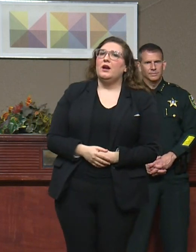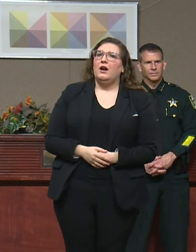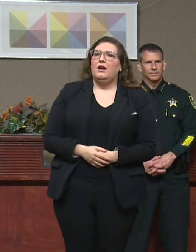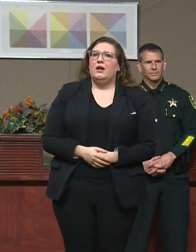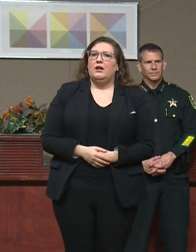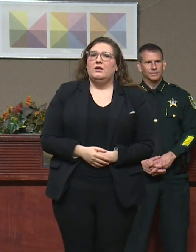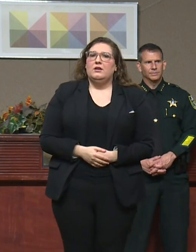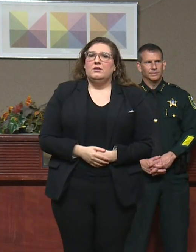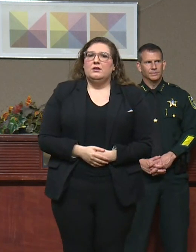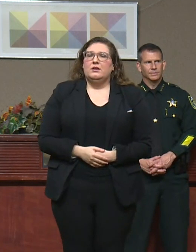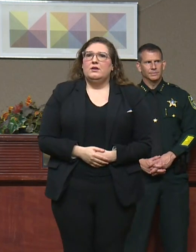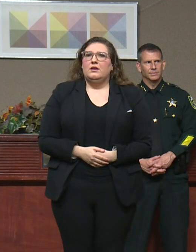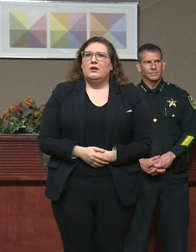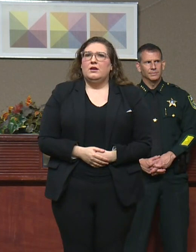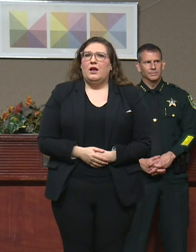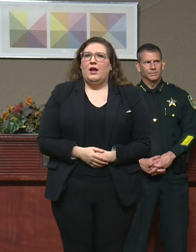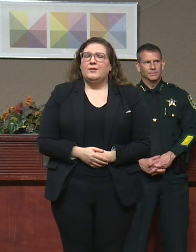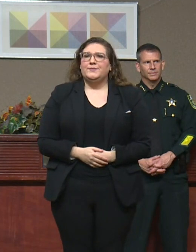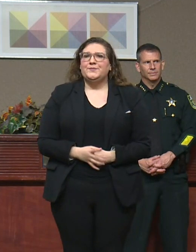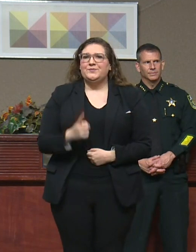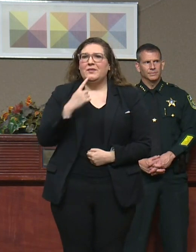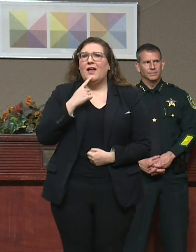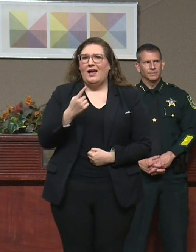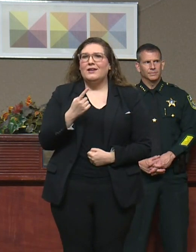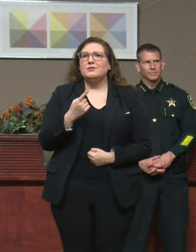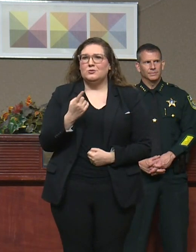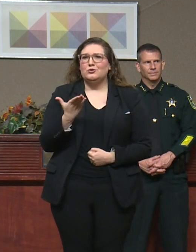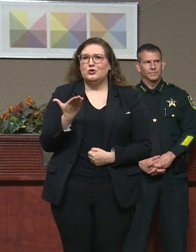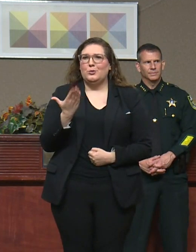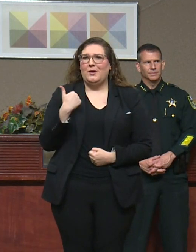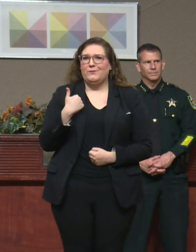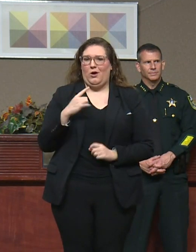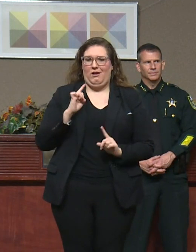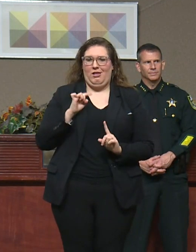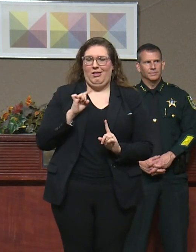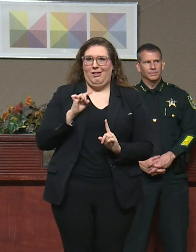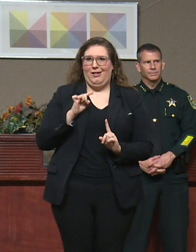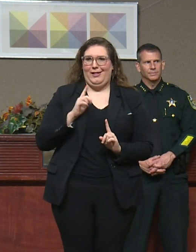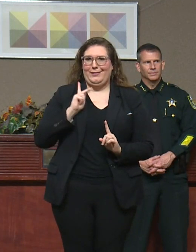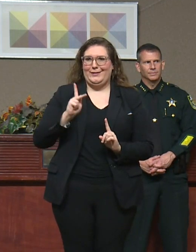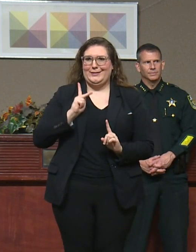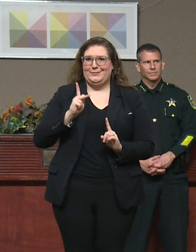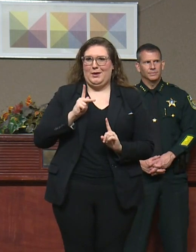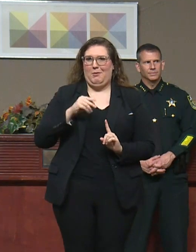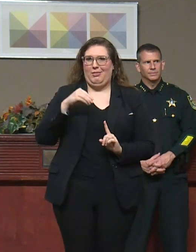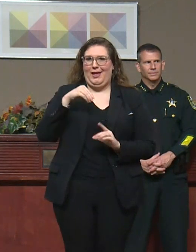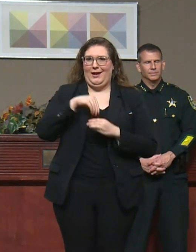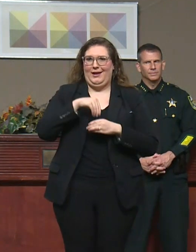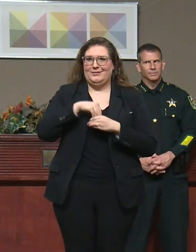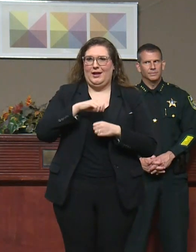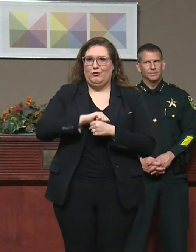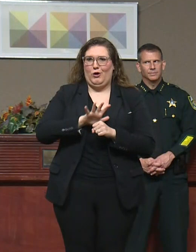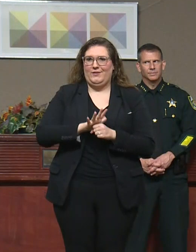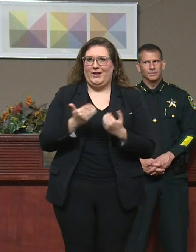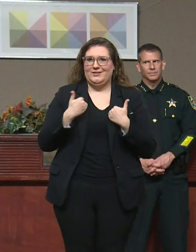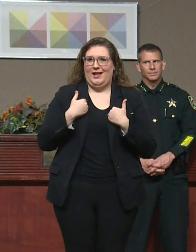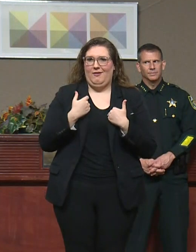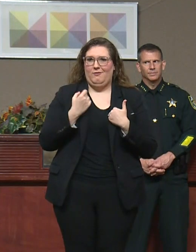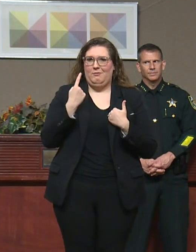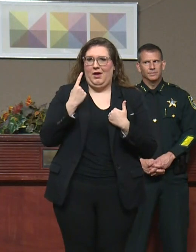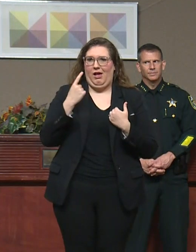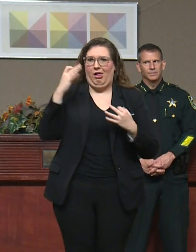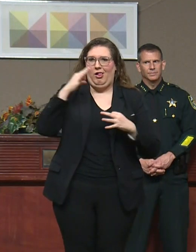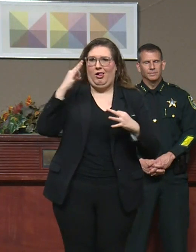we think really, as I said before, that asymptomatic people are playing an important role in the transmission of the pandemic. Why is